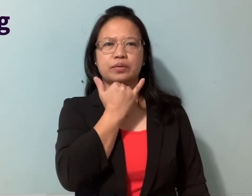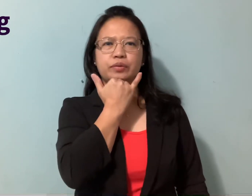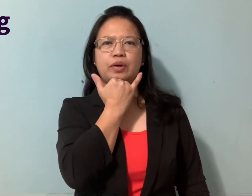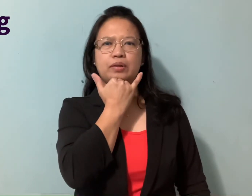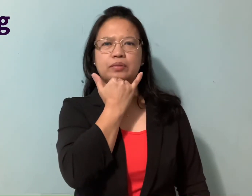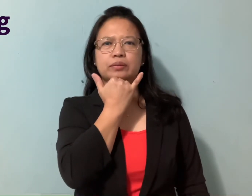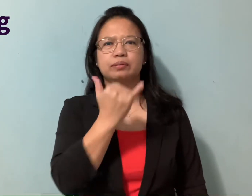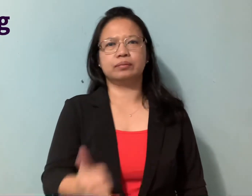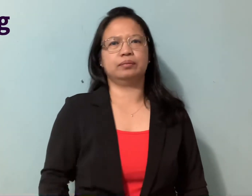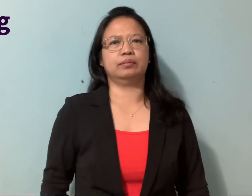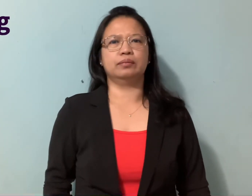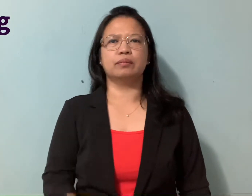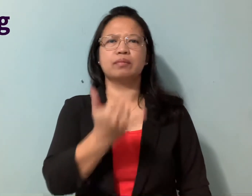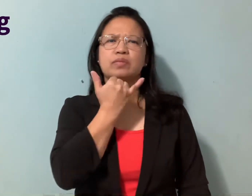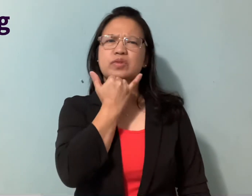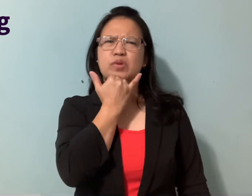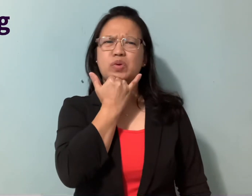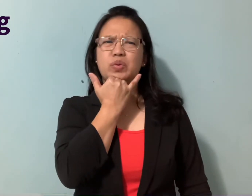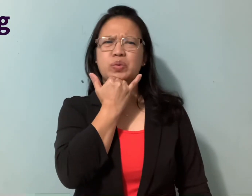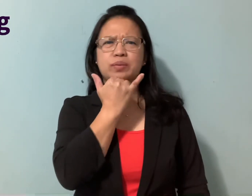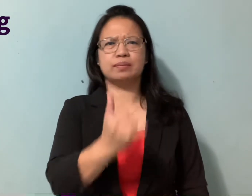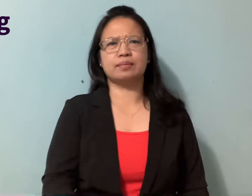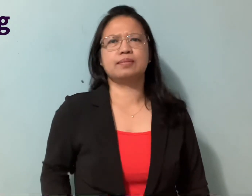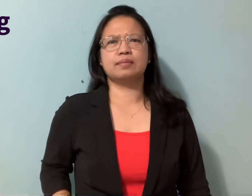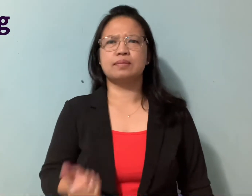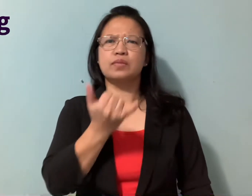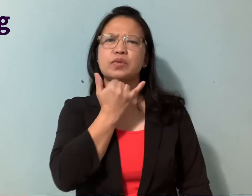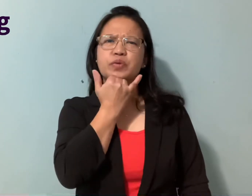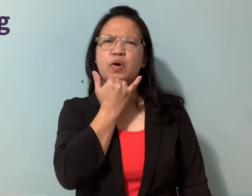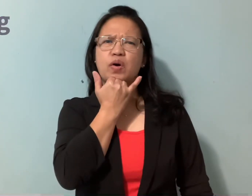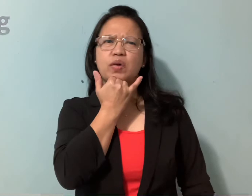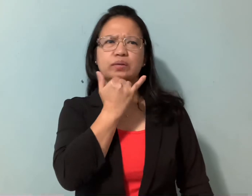Wrong. No. Wrong.